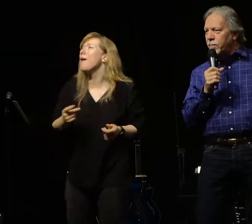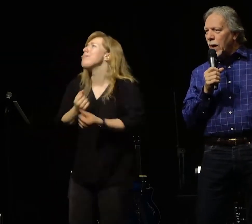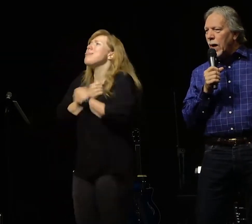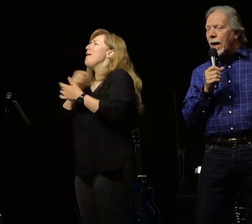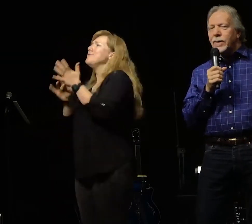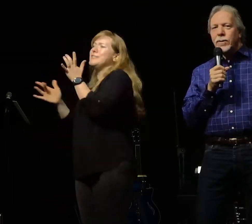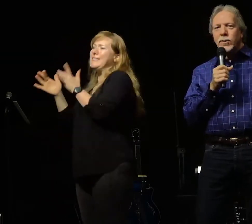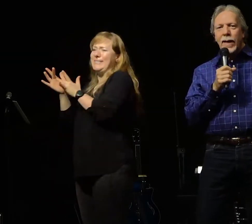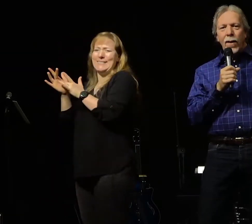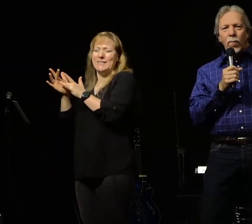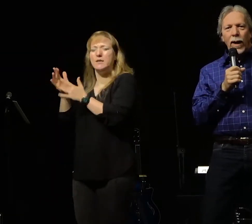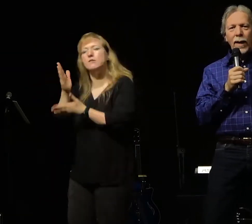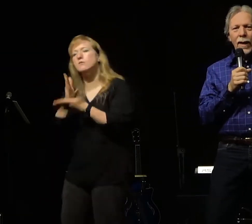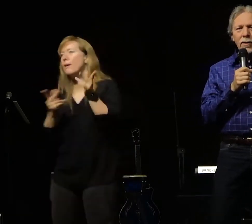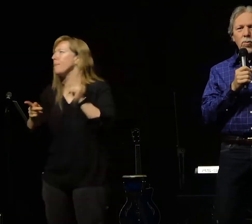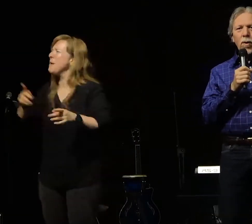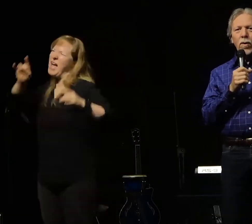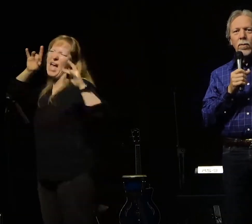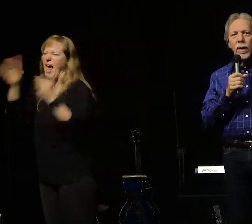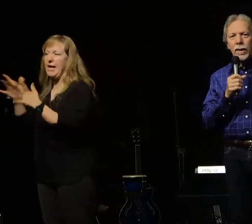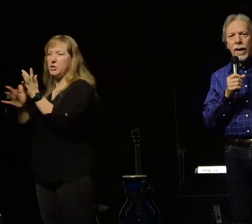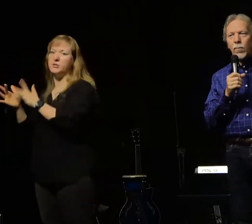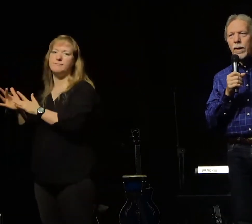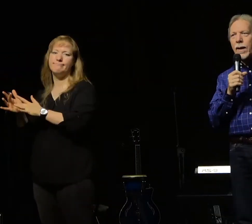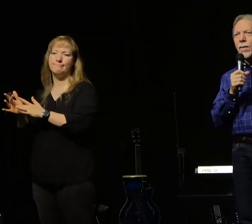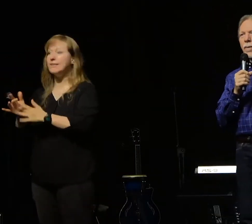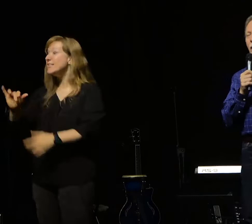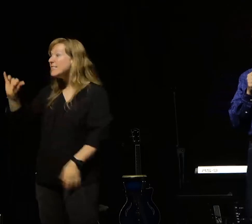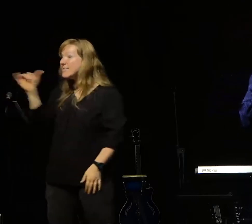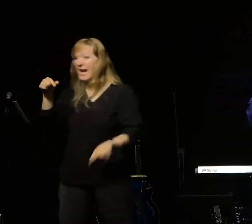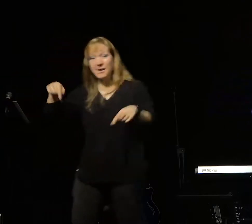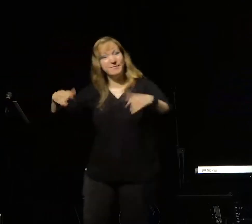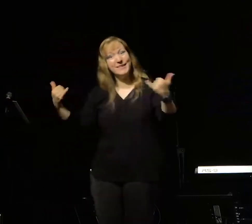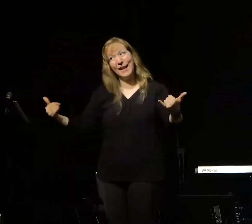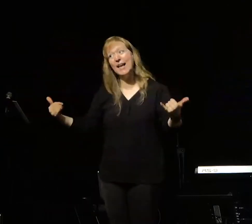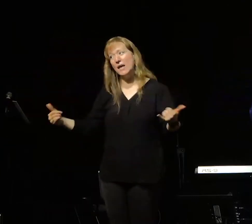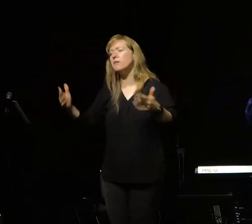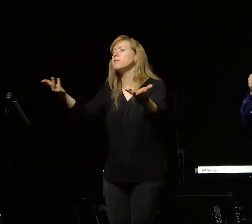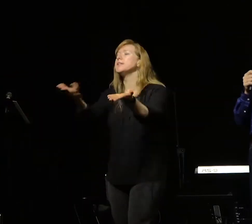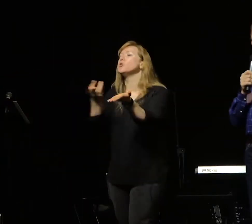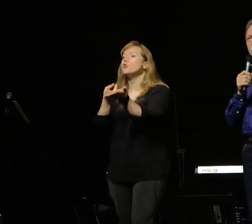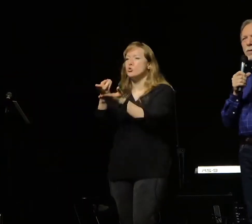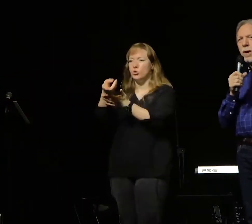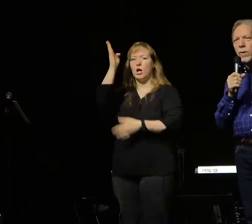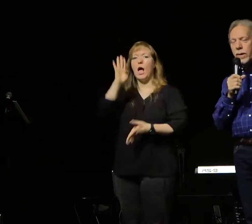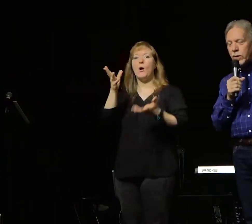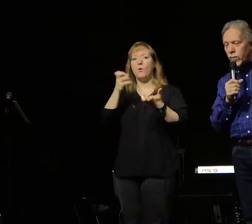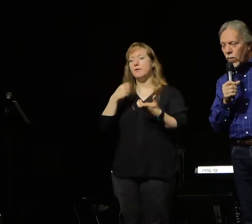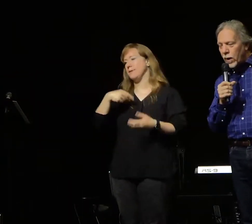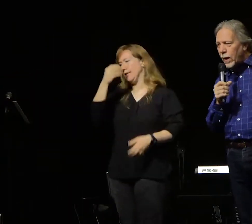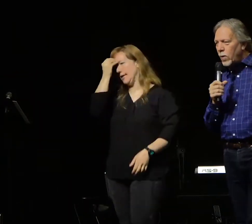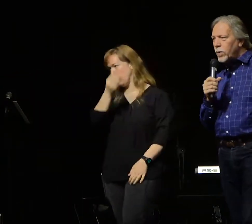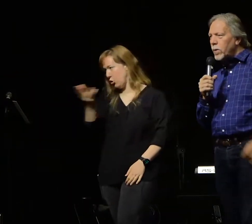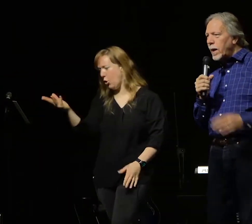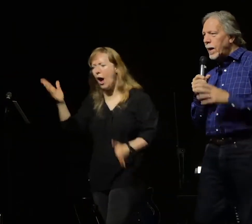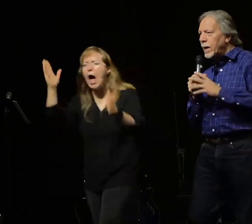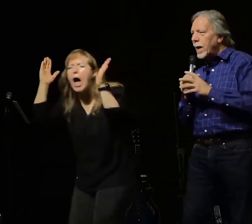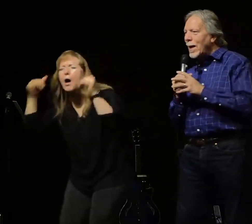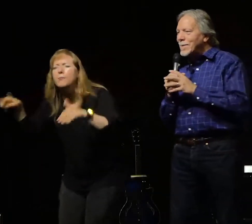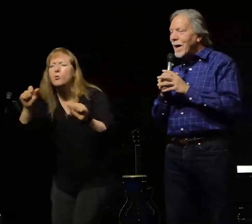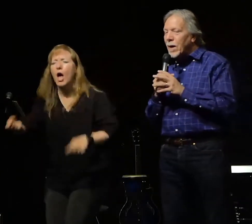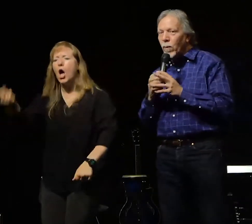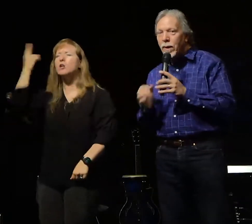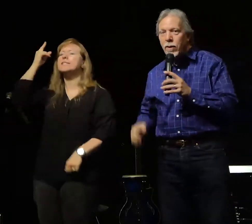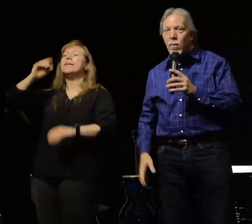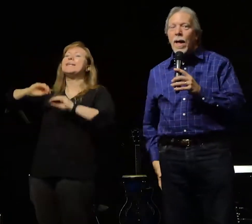him, and it's the same way in this world that we live. And here's the truth that God wants me to share with you this morning. I hope you'll get it